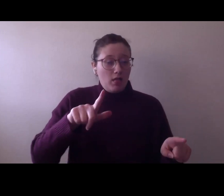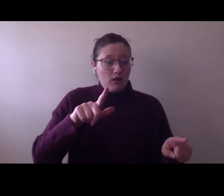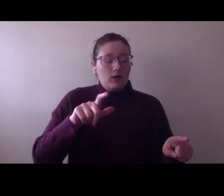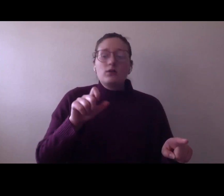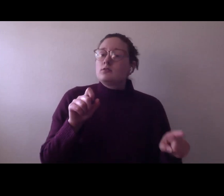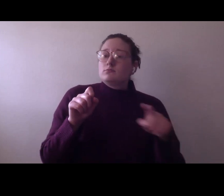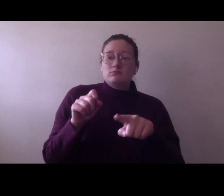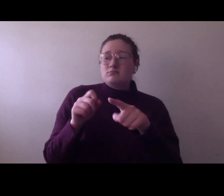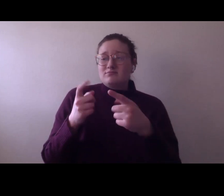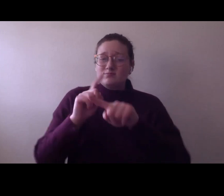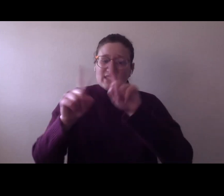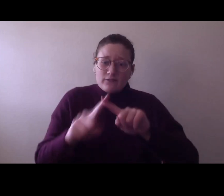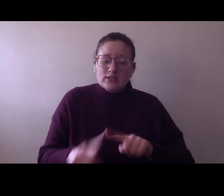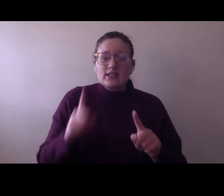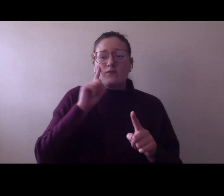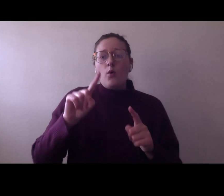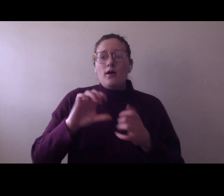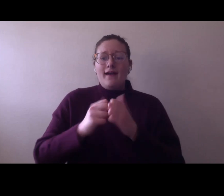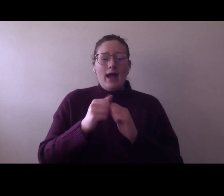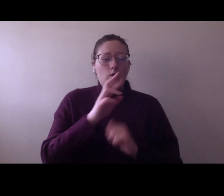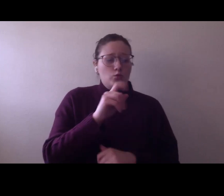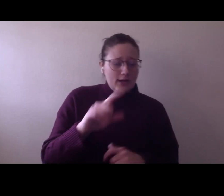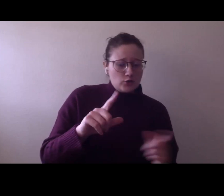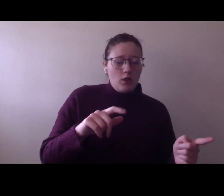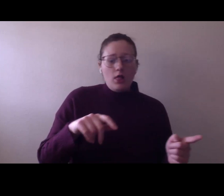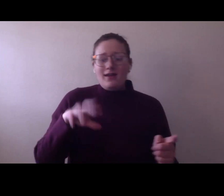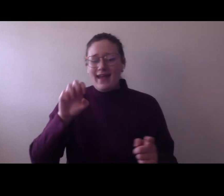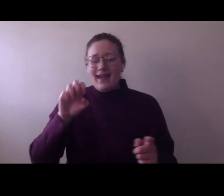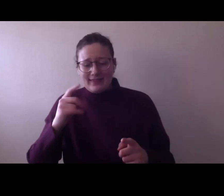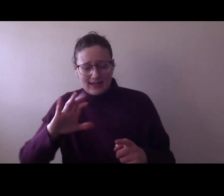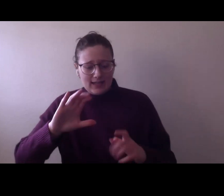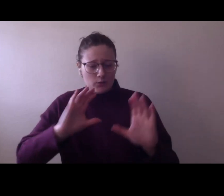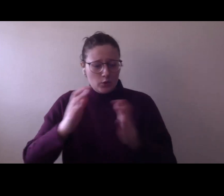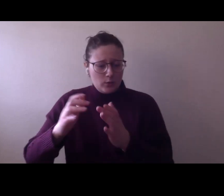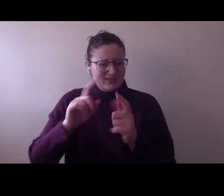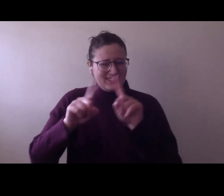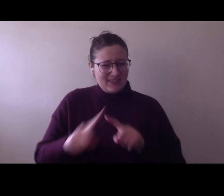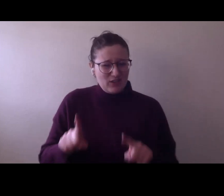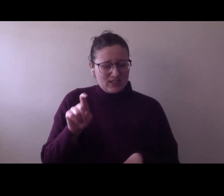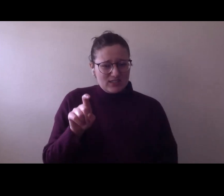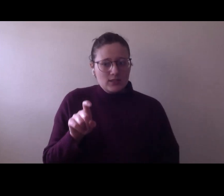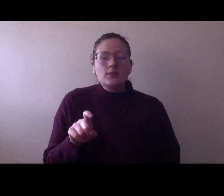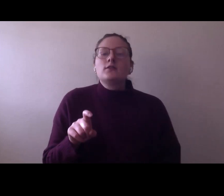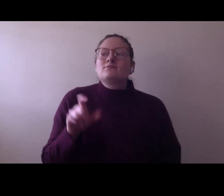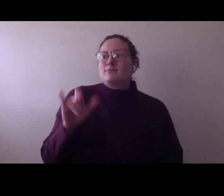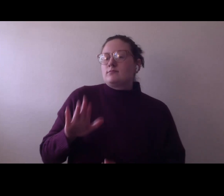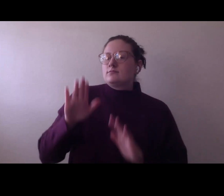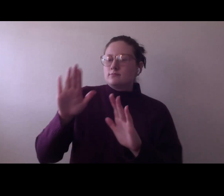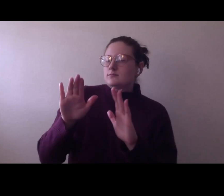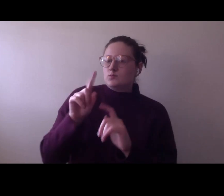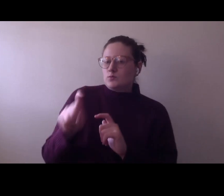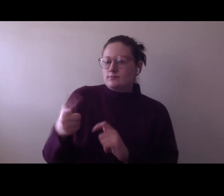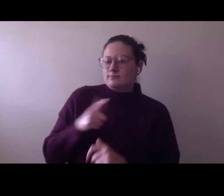there are differences in the way these racial or ethnic groups have been treated. Yeah, that's an excellent question. So in